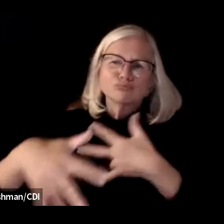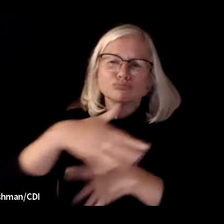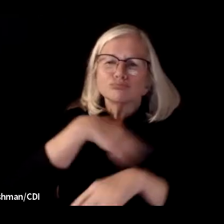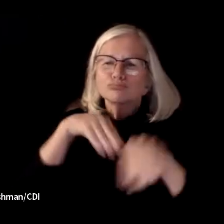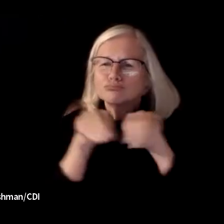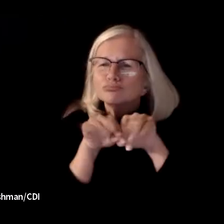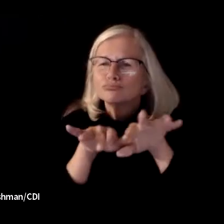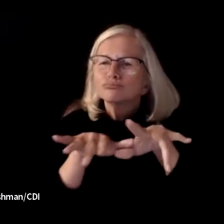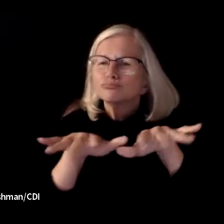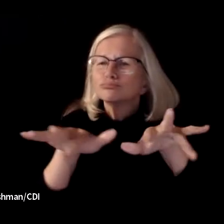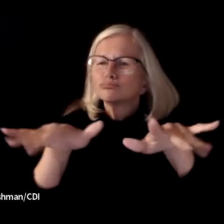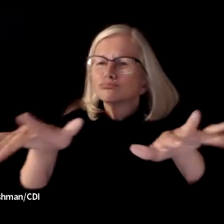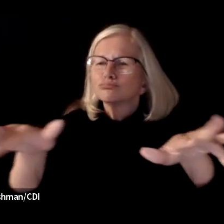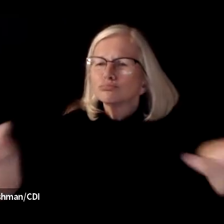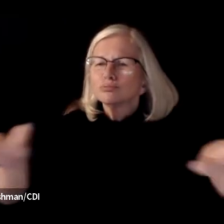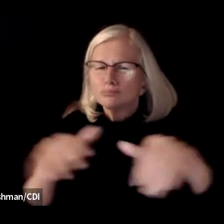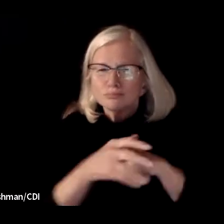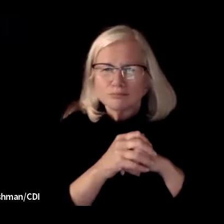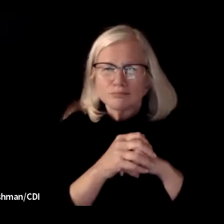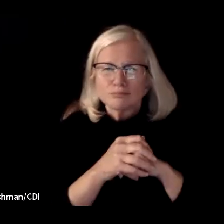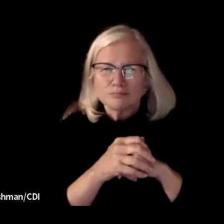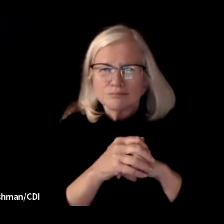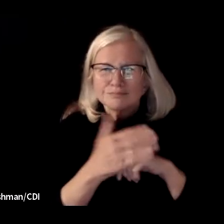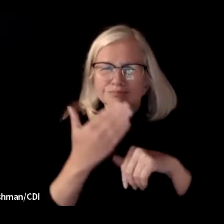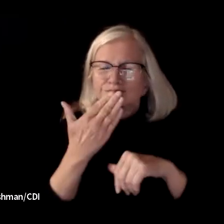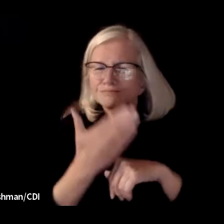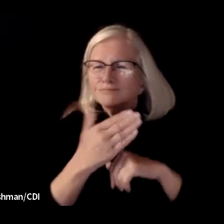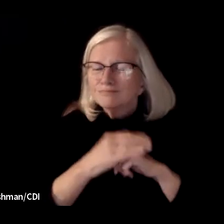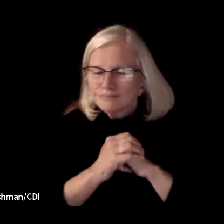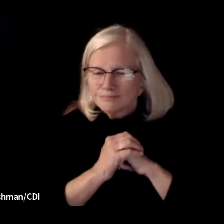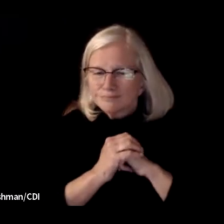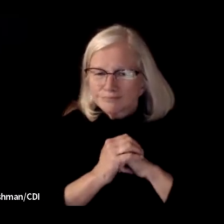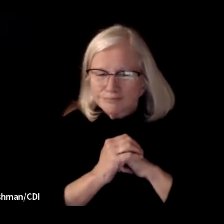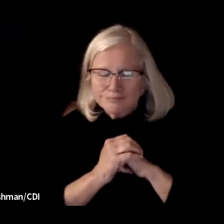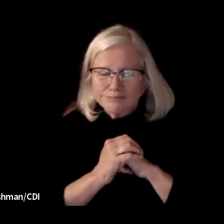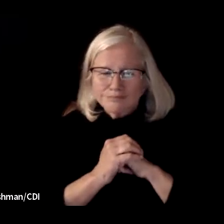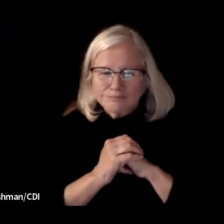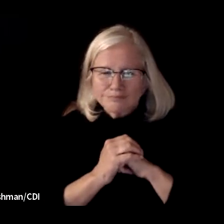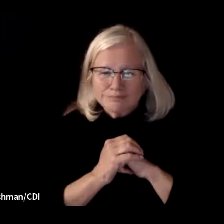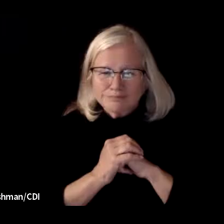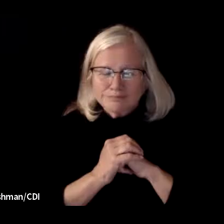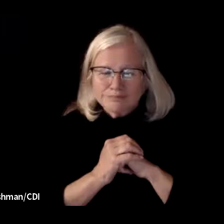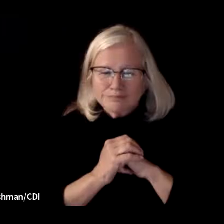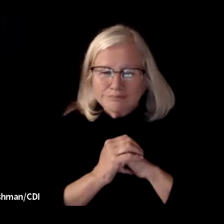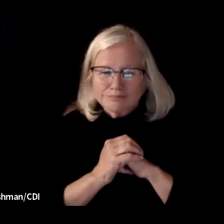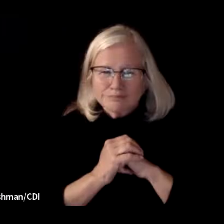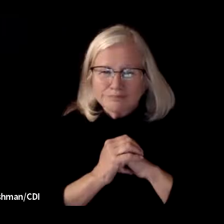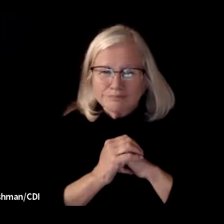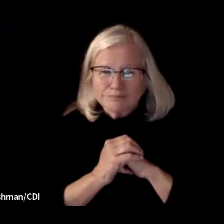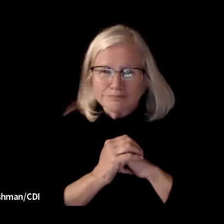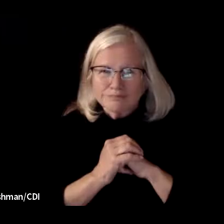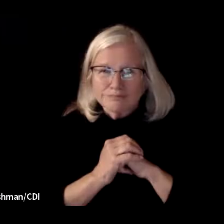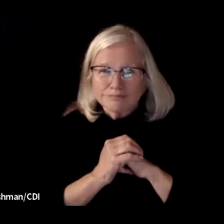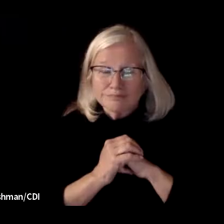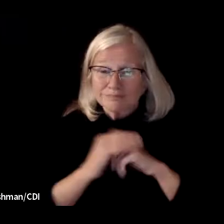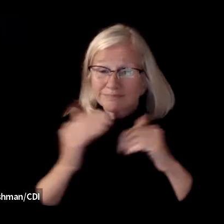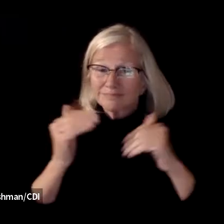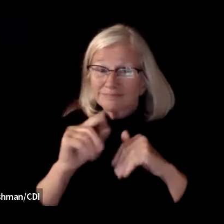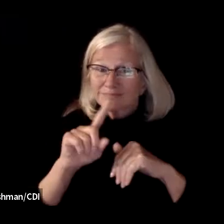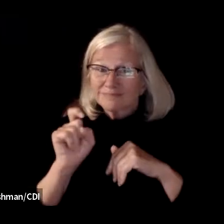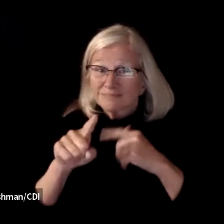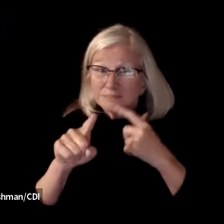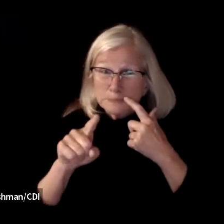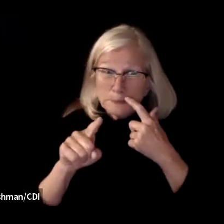Okay, thank you. Next question, we have Bill Werner